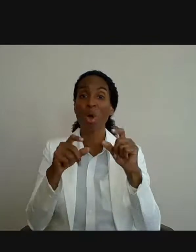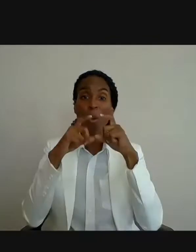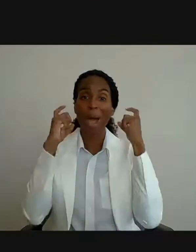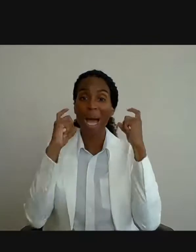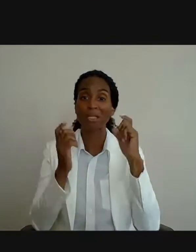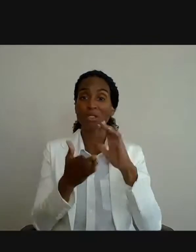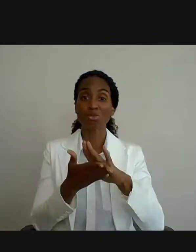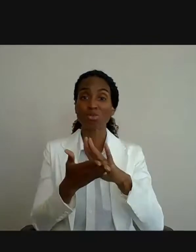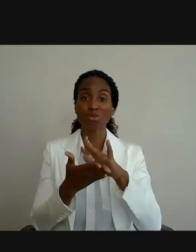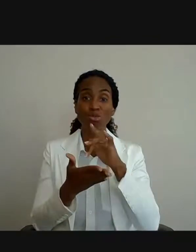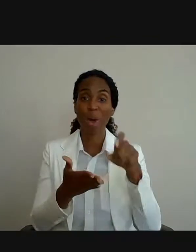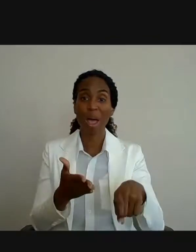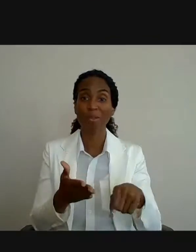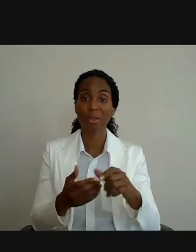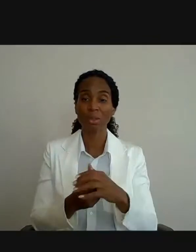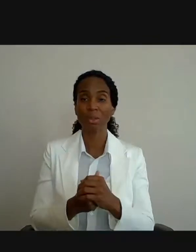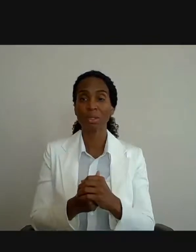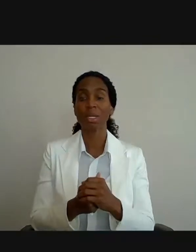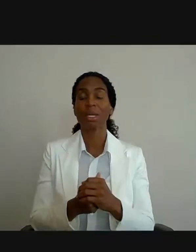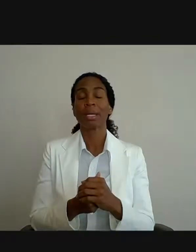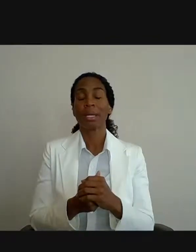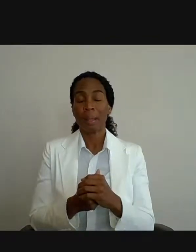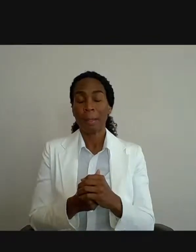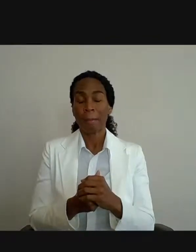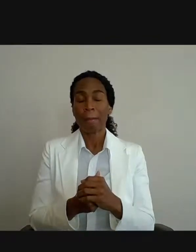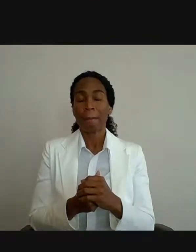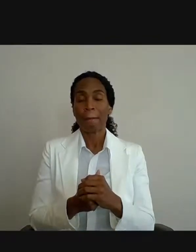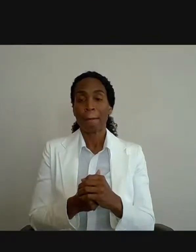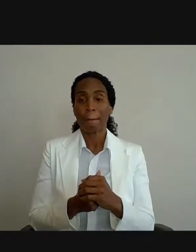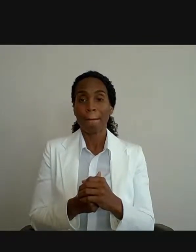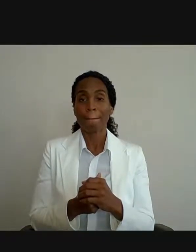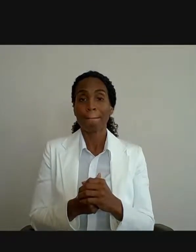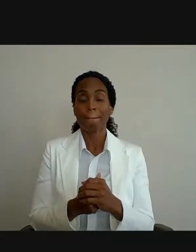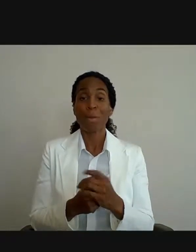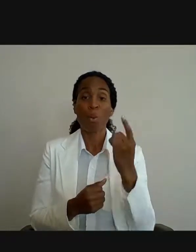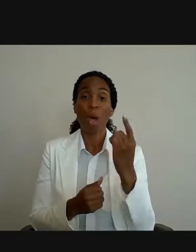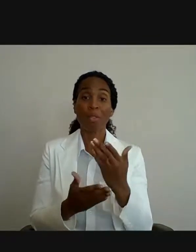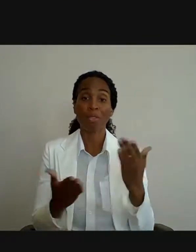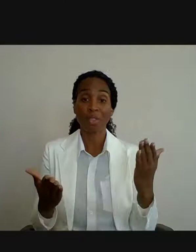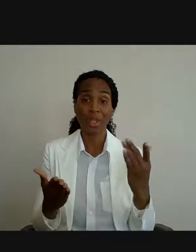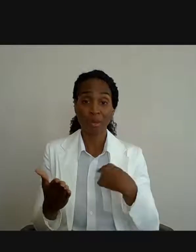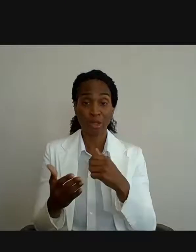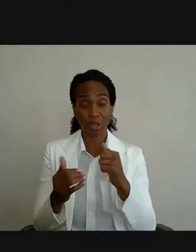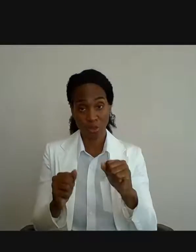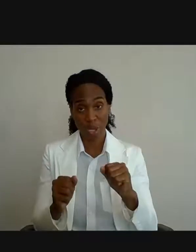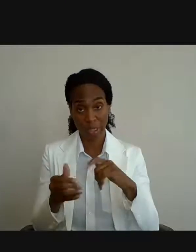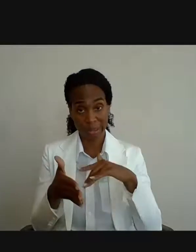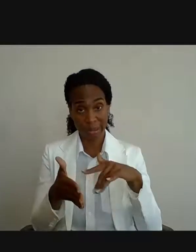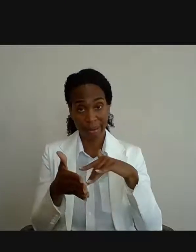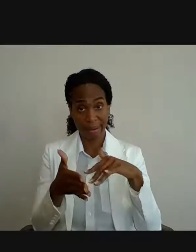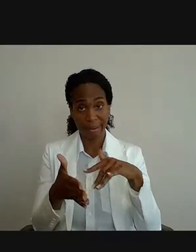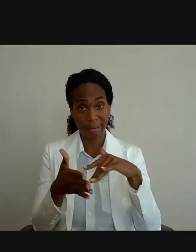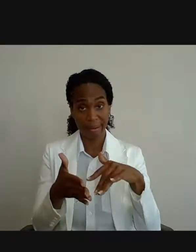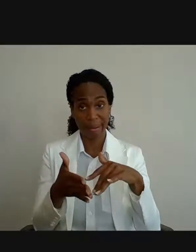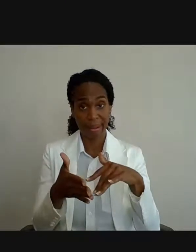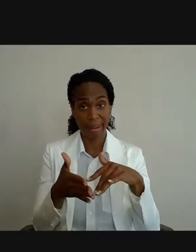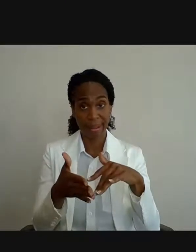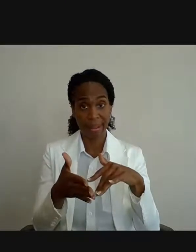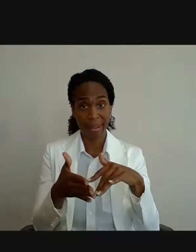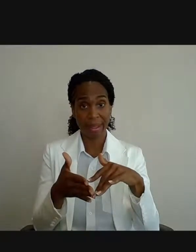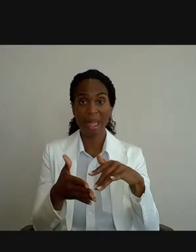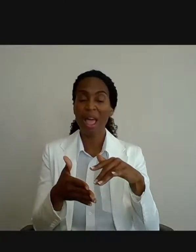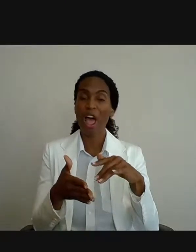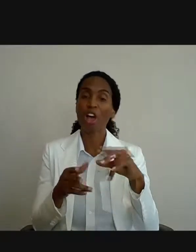school. I'll just answer that one of the factors that we're trying to look at, we're trying to track that